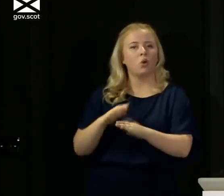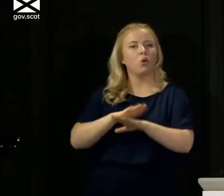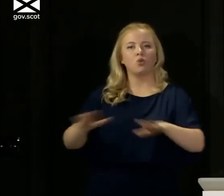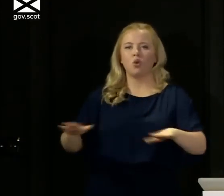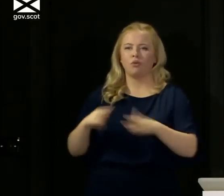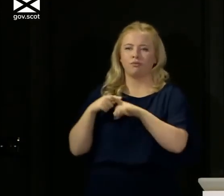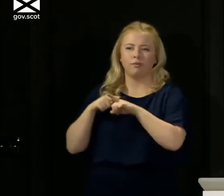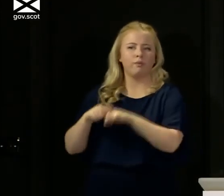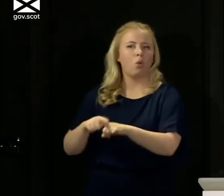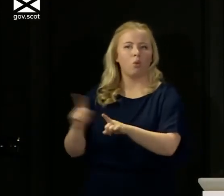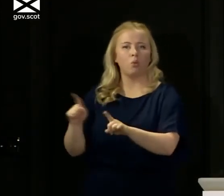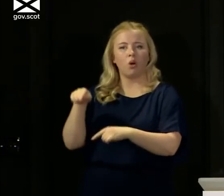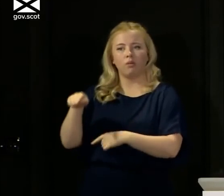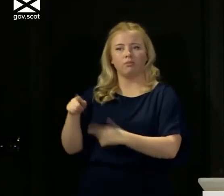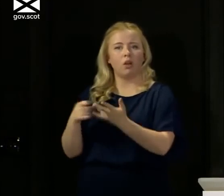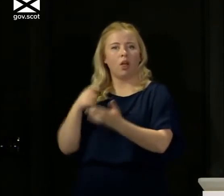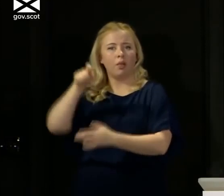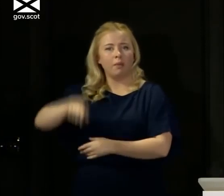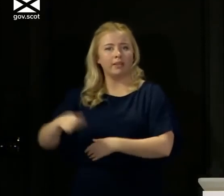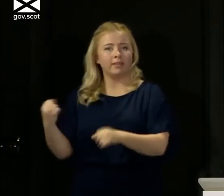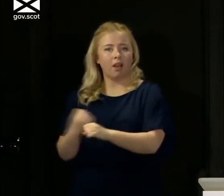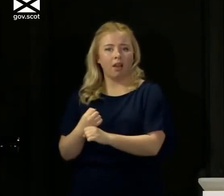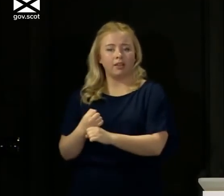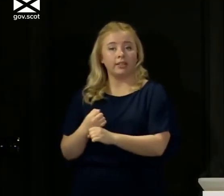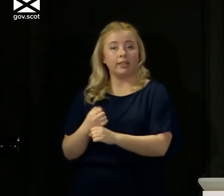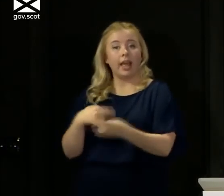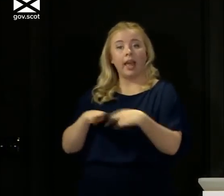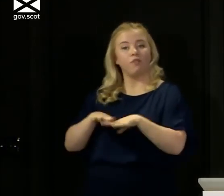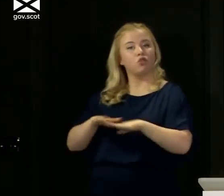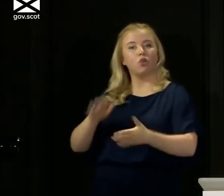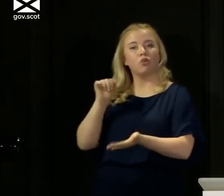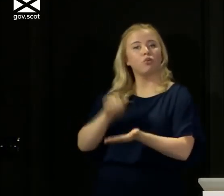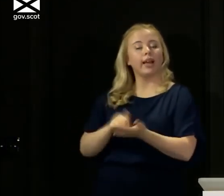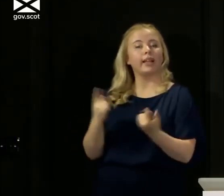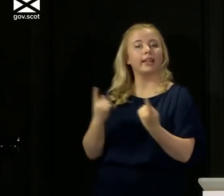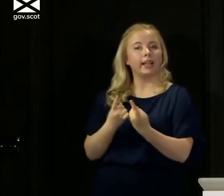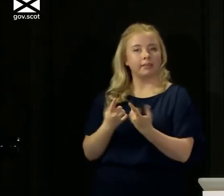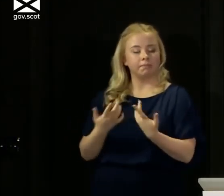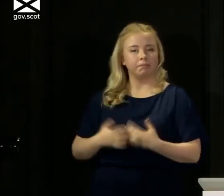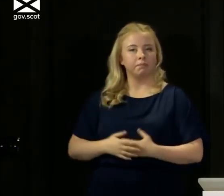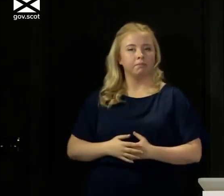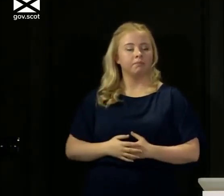simply follow what somebody else does unless I think it is the right thing to do for Scotland.